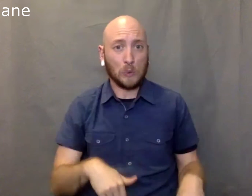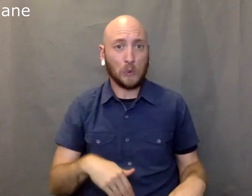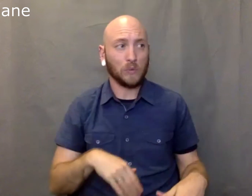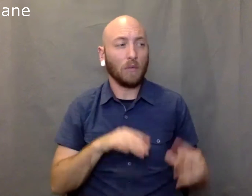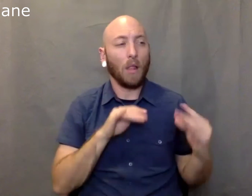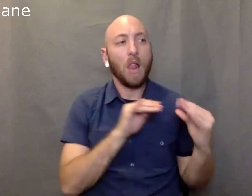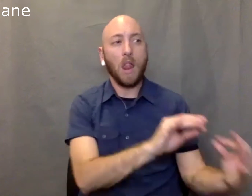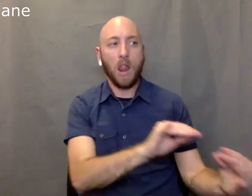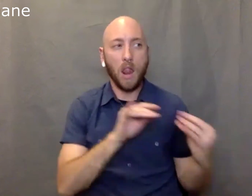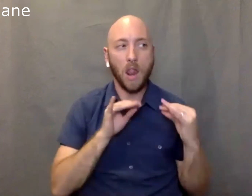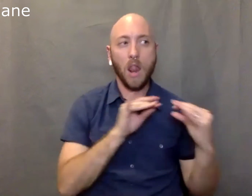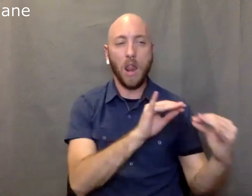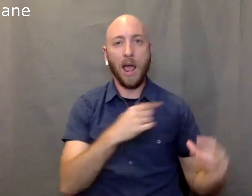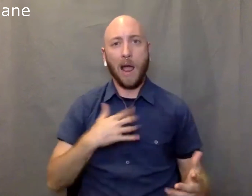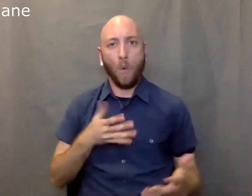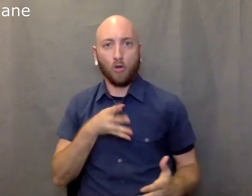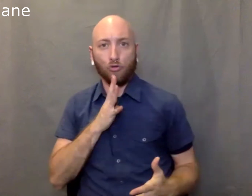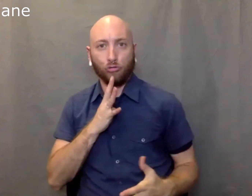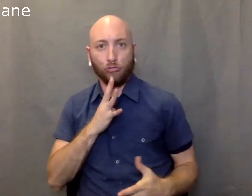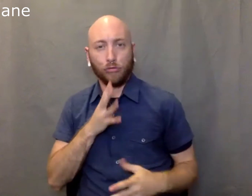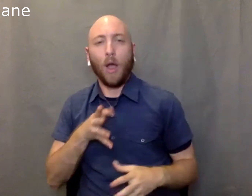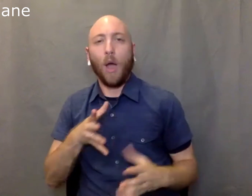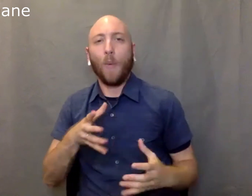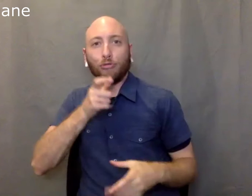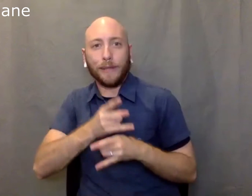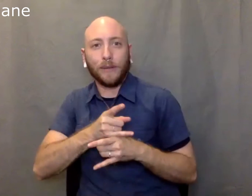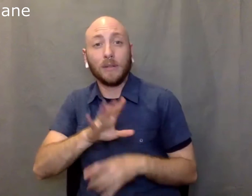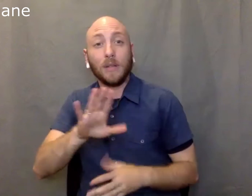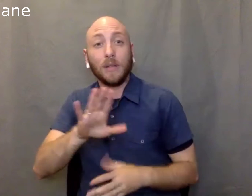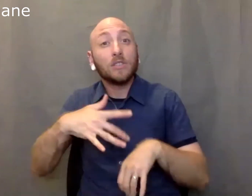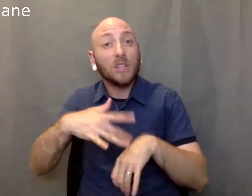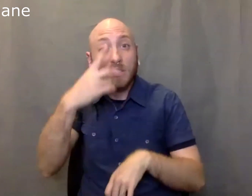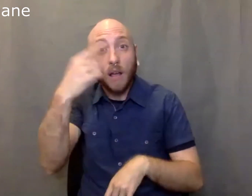so badly. I don't know if anyone's been to Thailand before, but it's like a party country. So